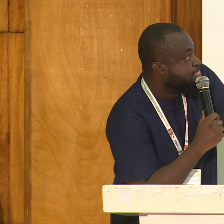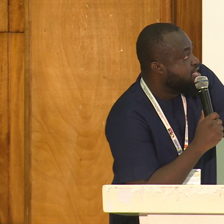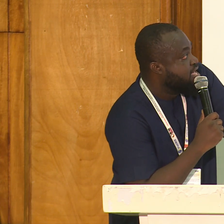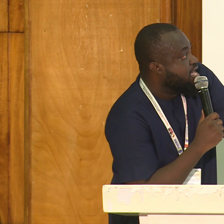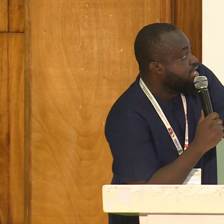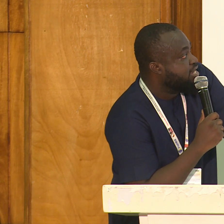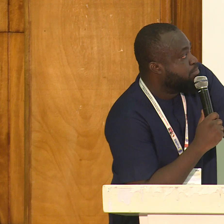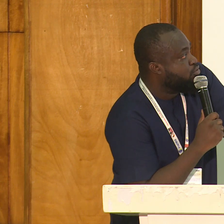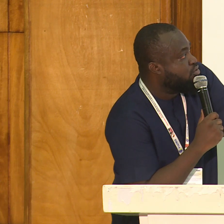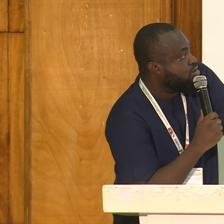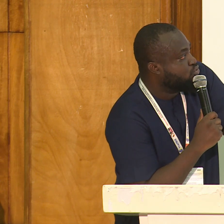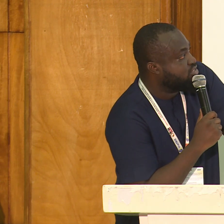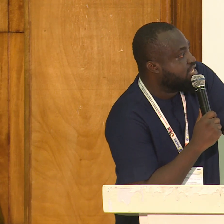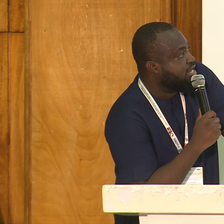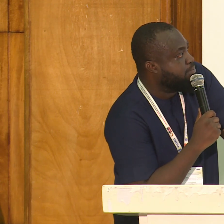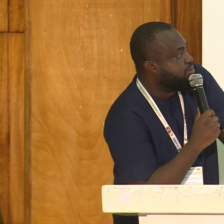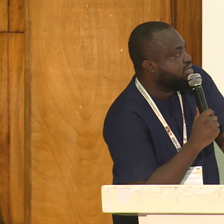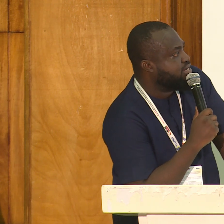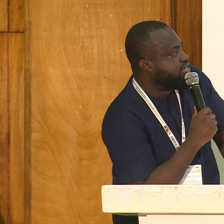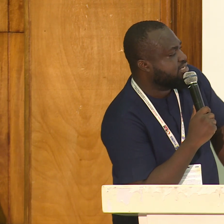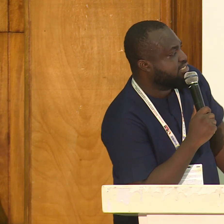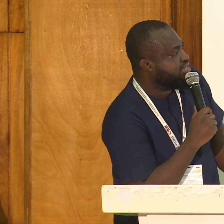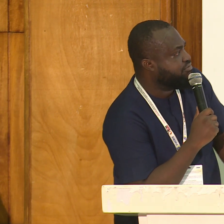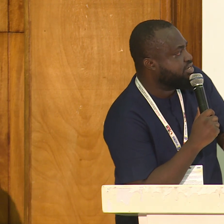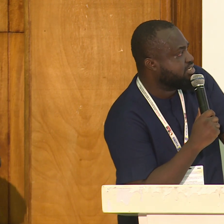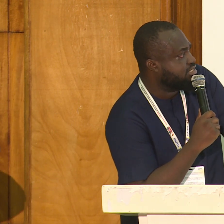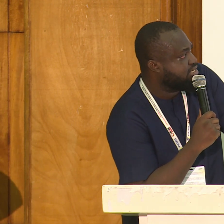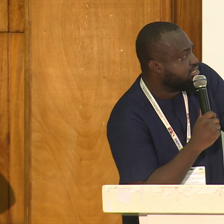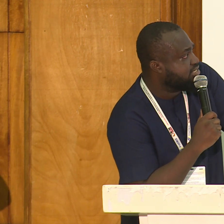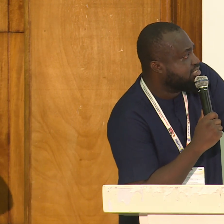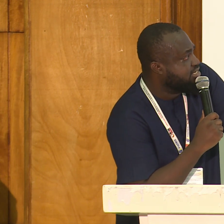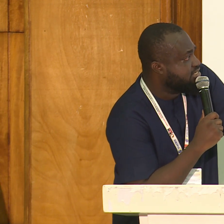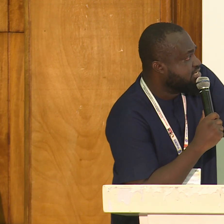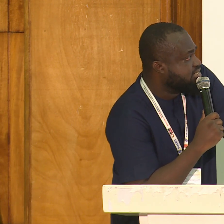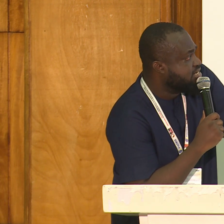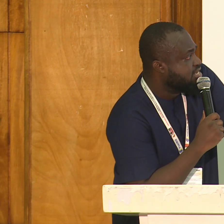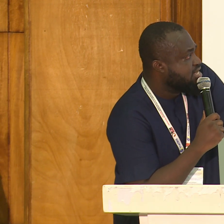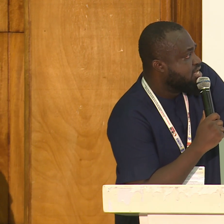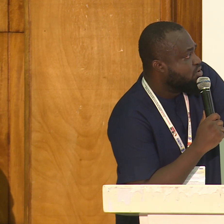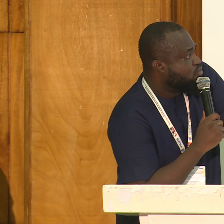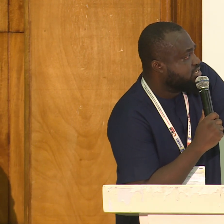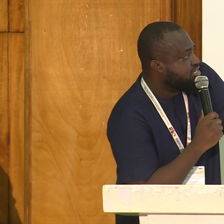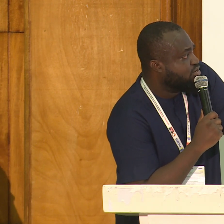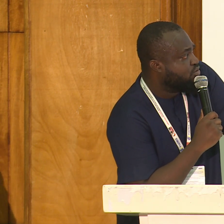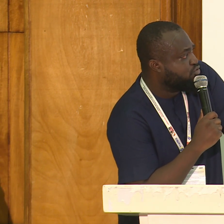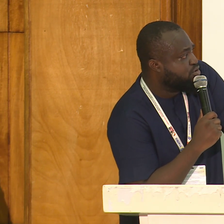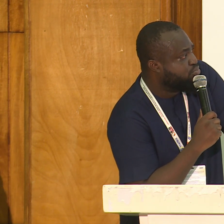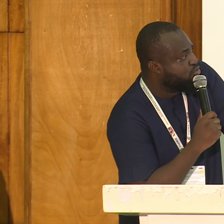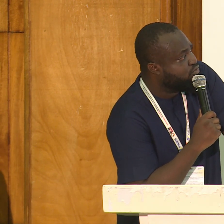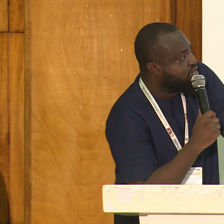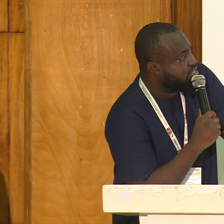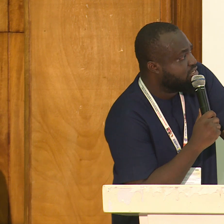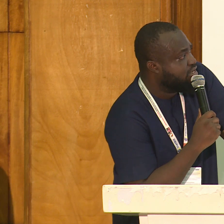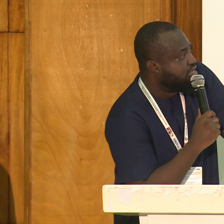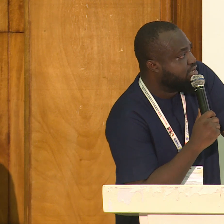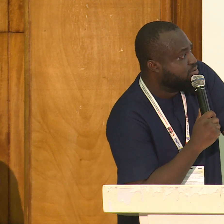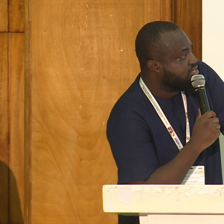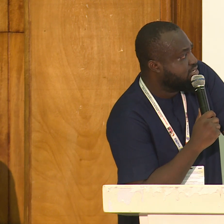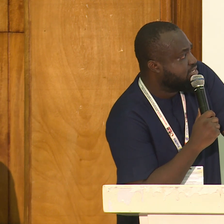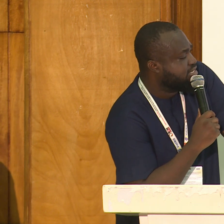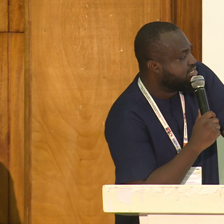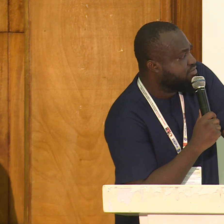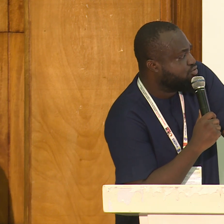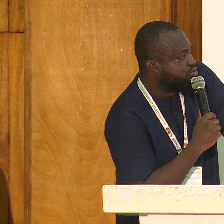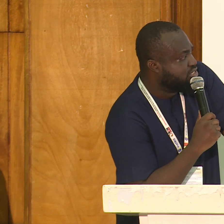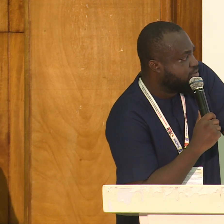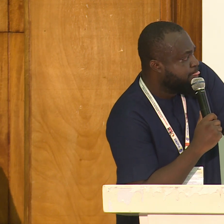FSWs. And the program should scale up in underserved regions such as Eastern, Western North to improve national equity